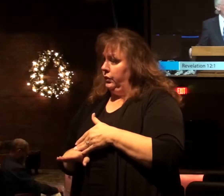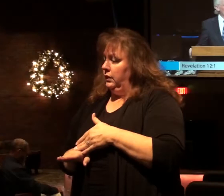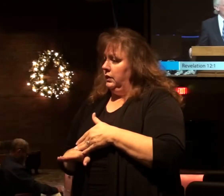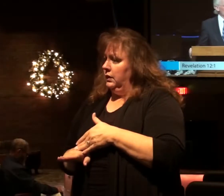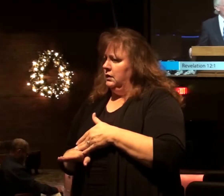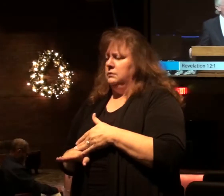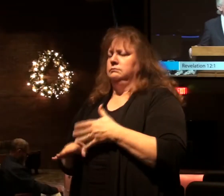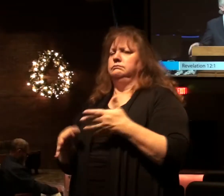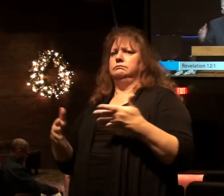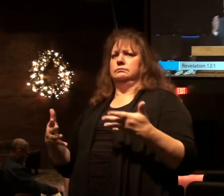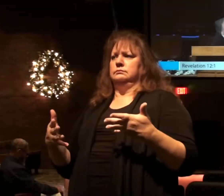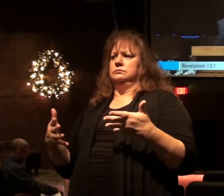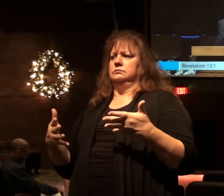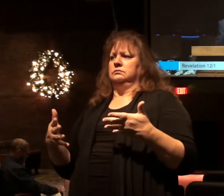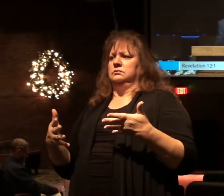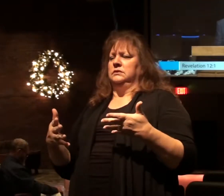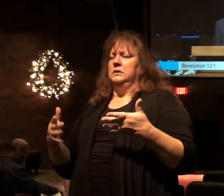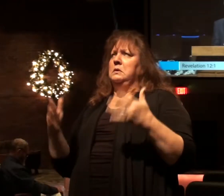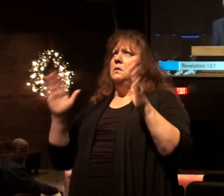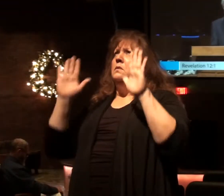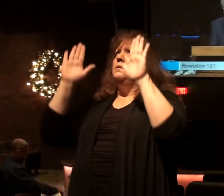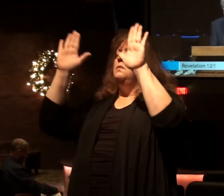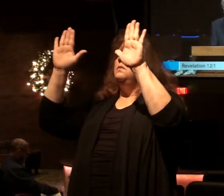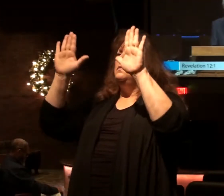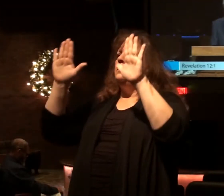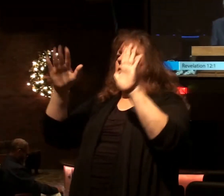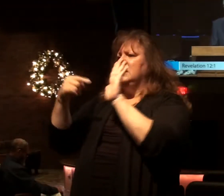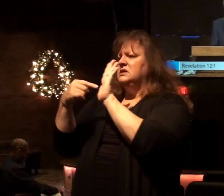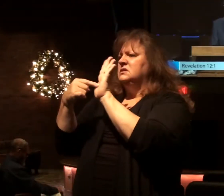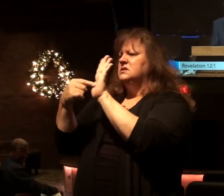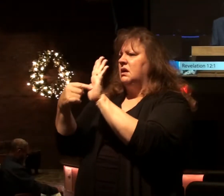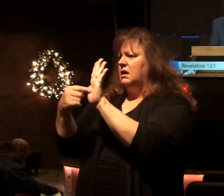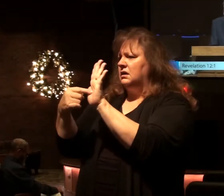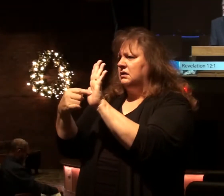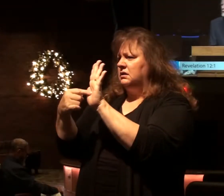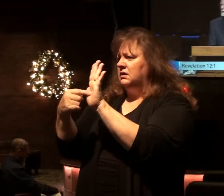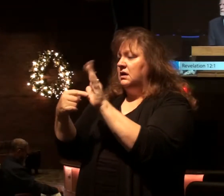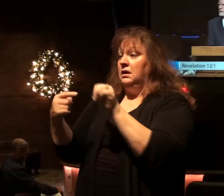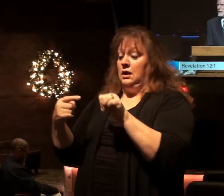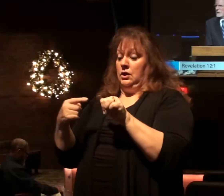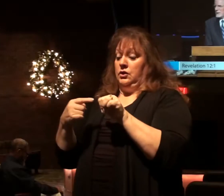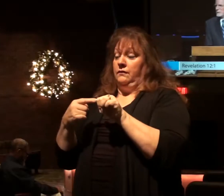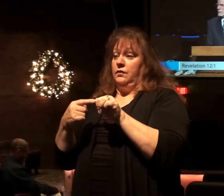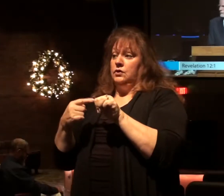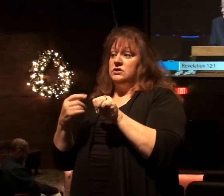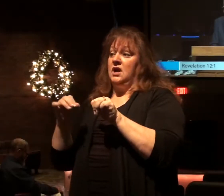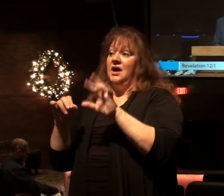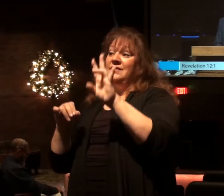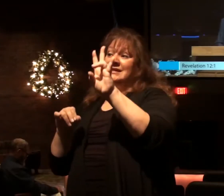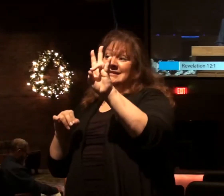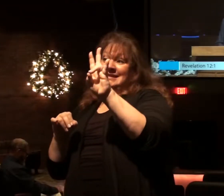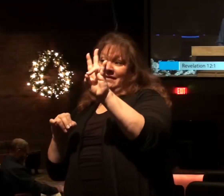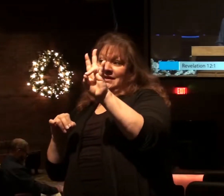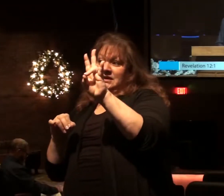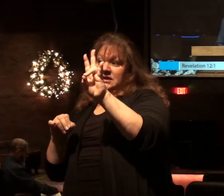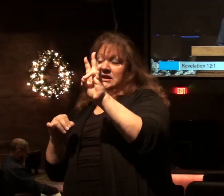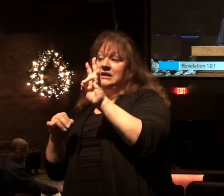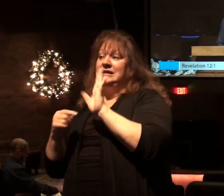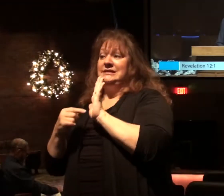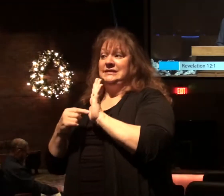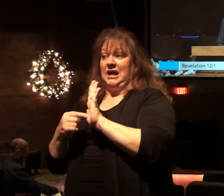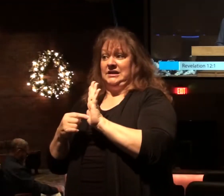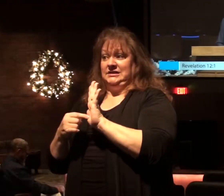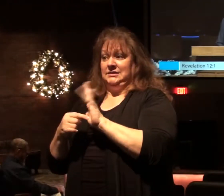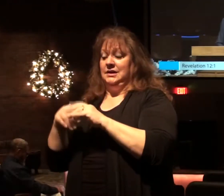So, first here, a great sign. This is the first of 7 references to